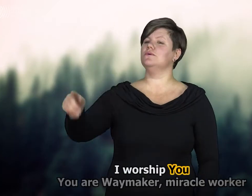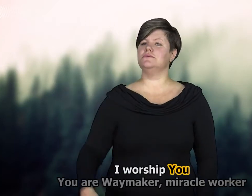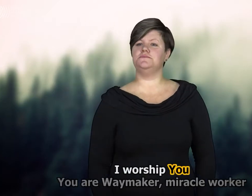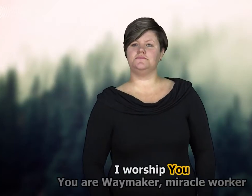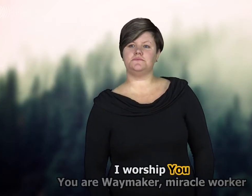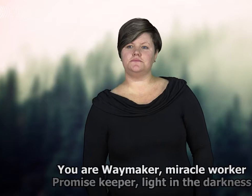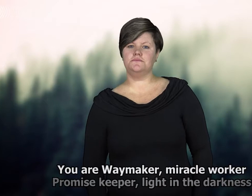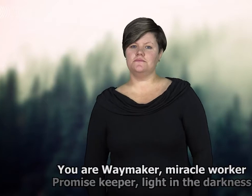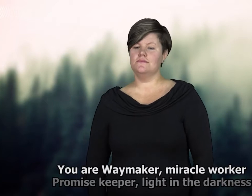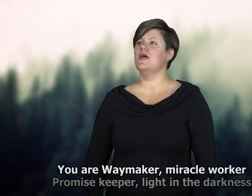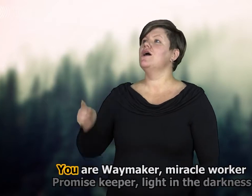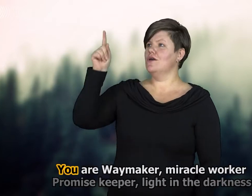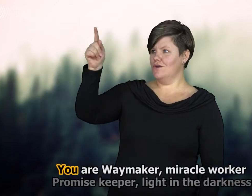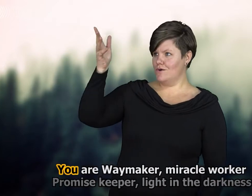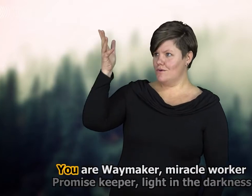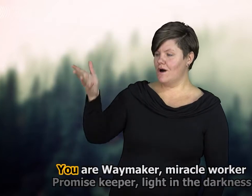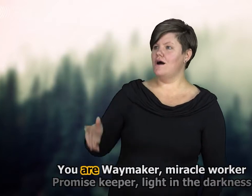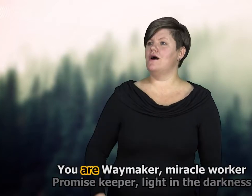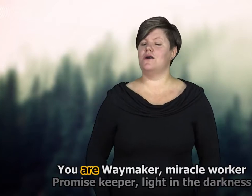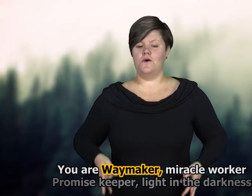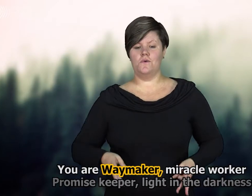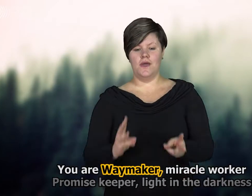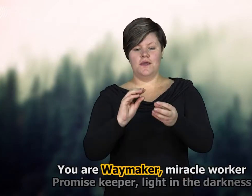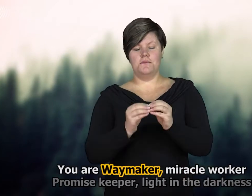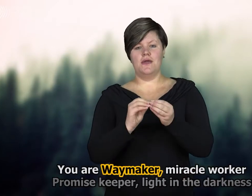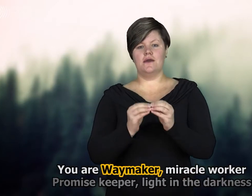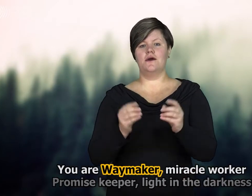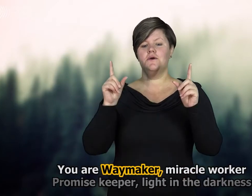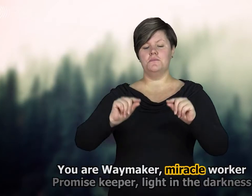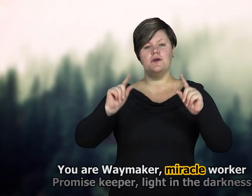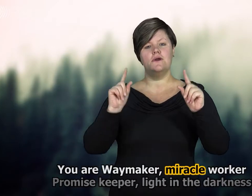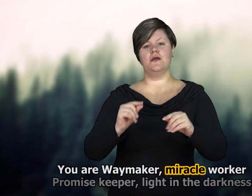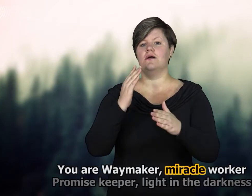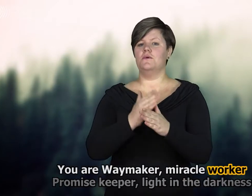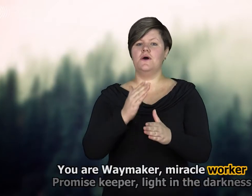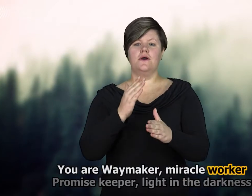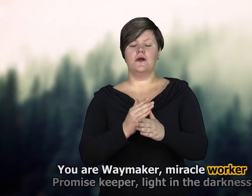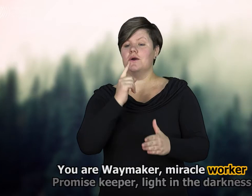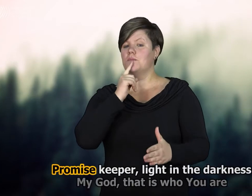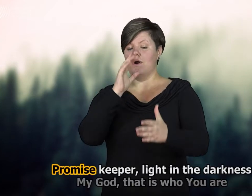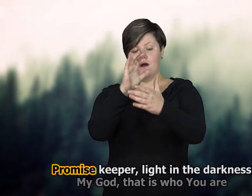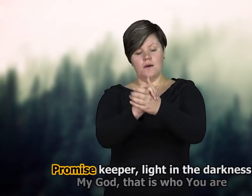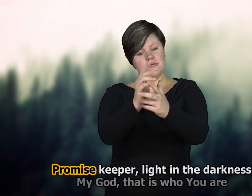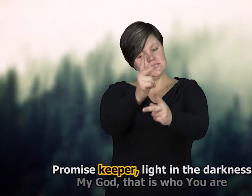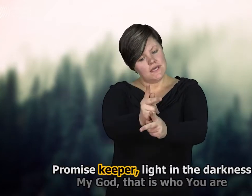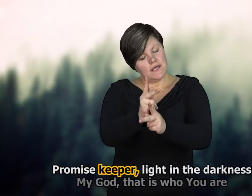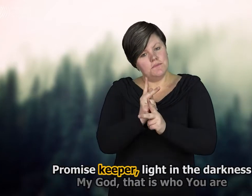You are waymaker, miracle worker, promise keeper